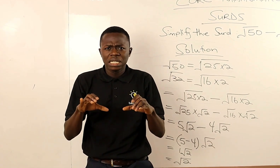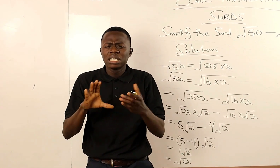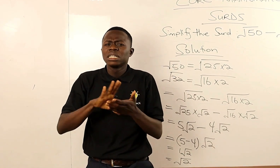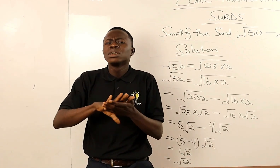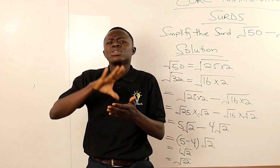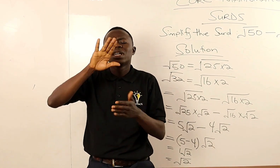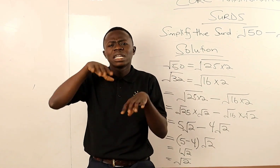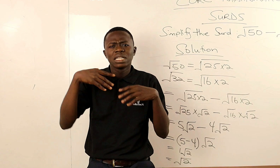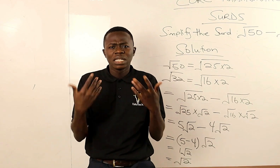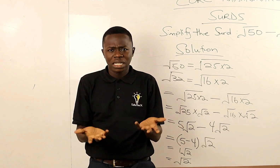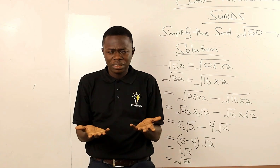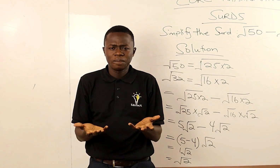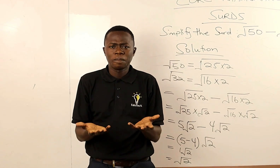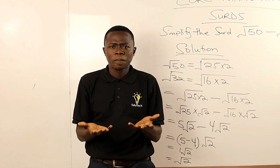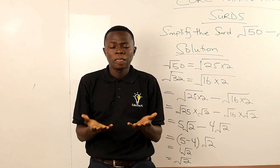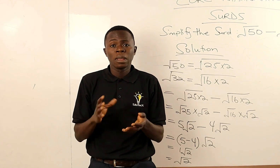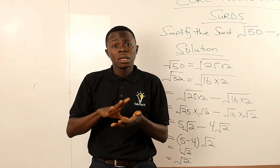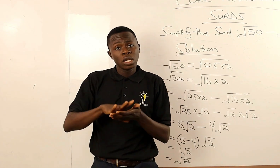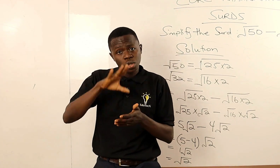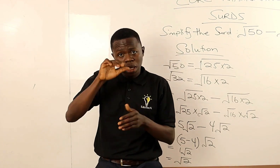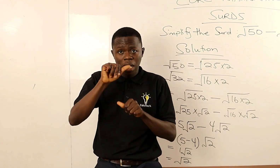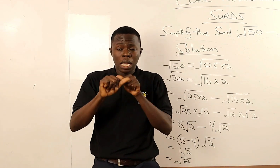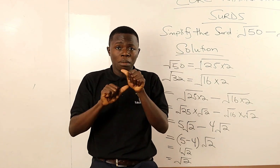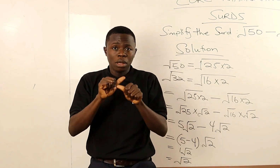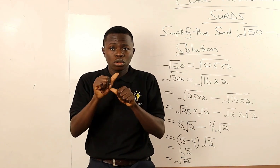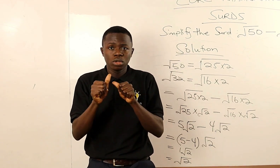So in today's class, what have we discussed?